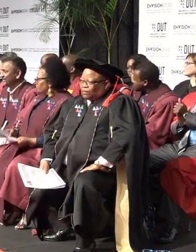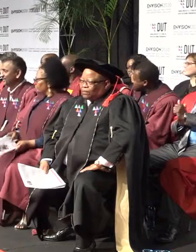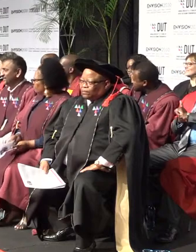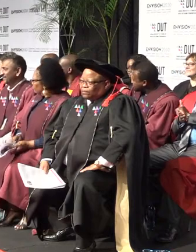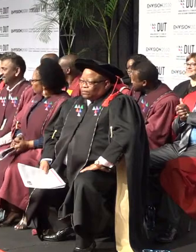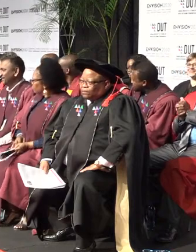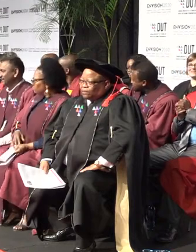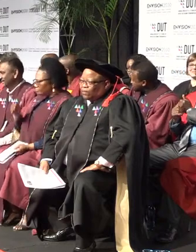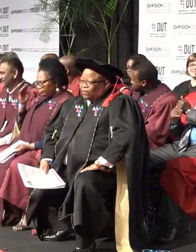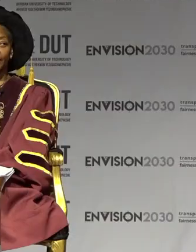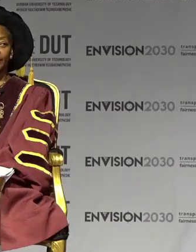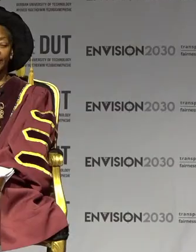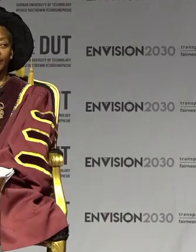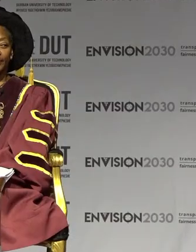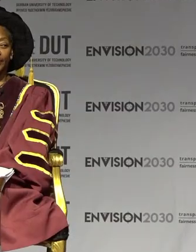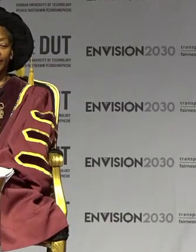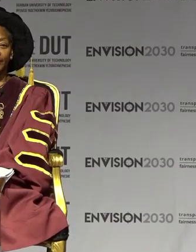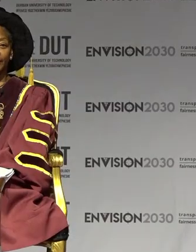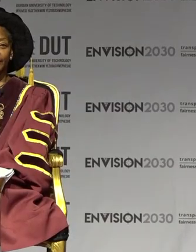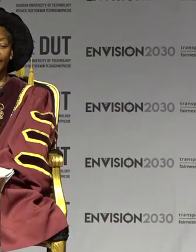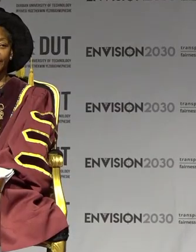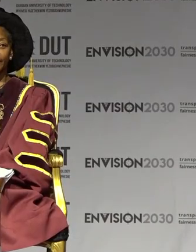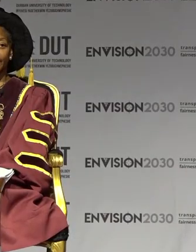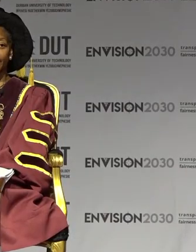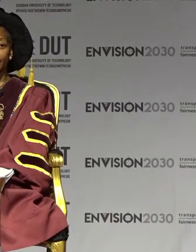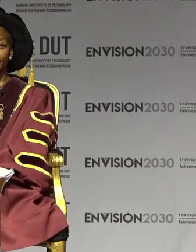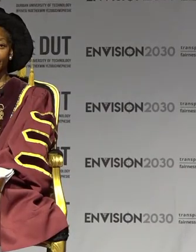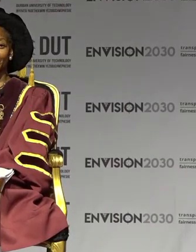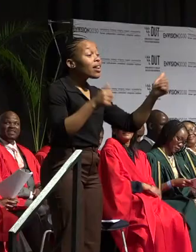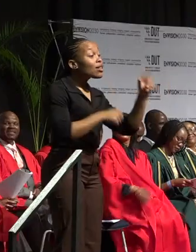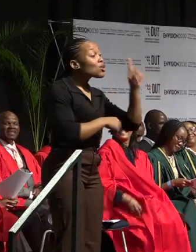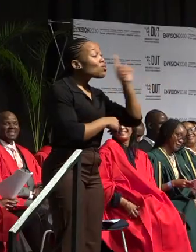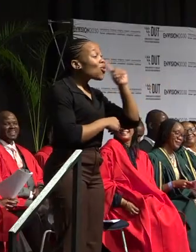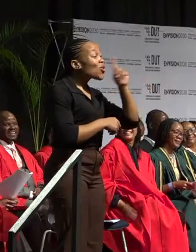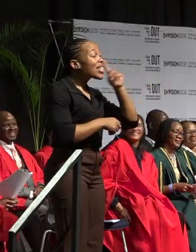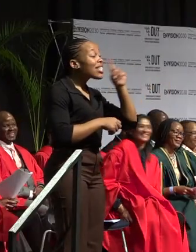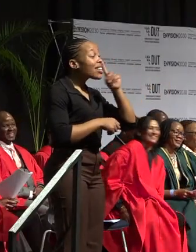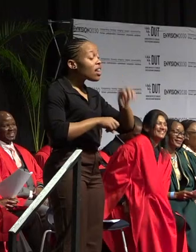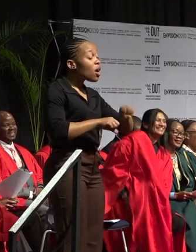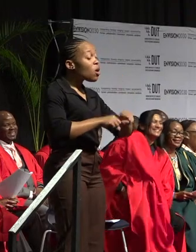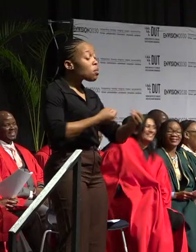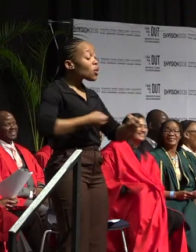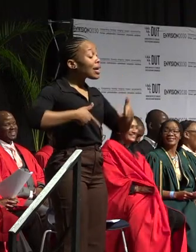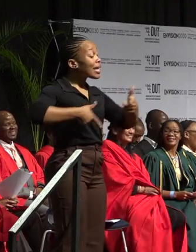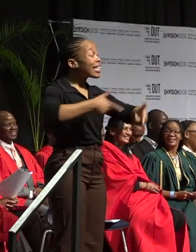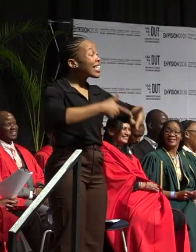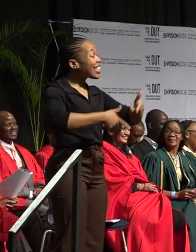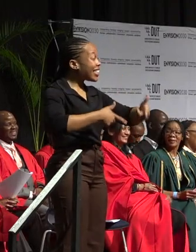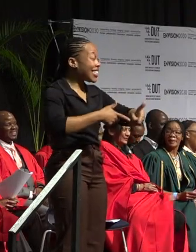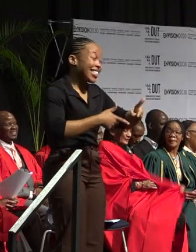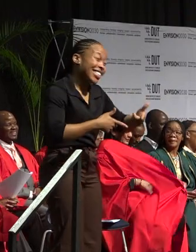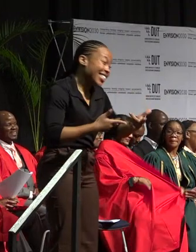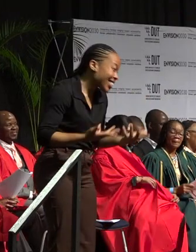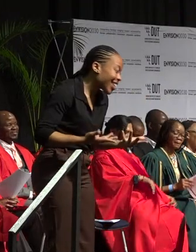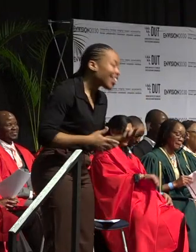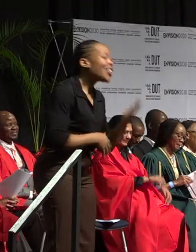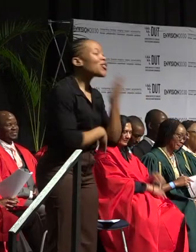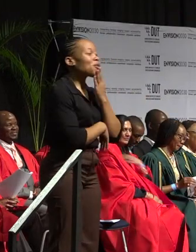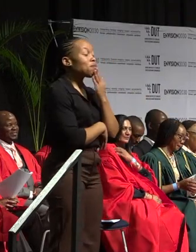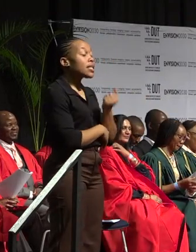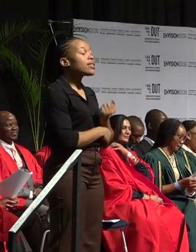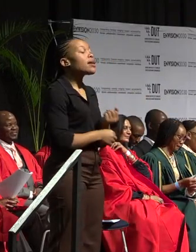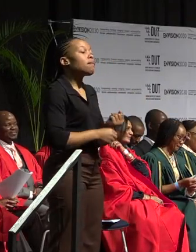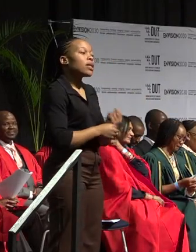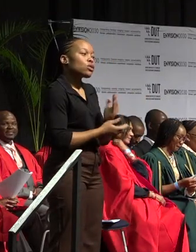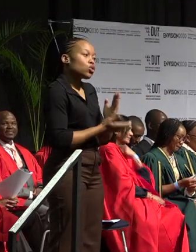don't want any accidents, okay? We've already had one or two broken heels, missed chances, so please rather be